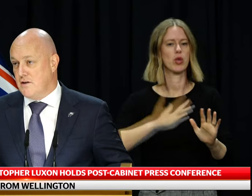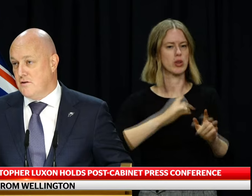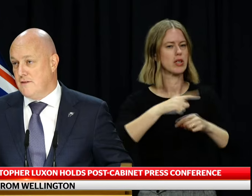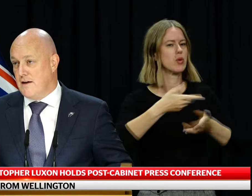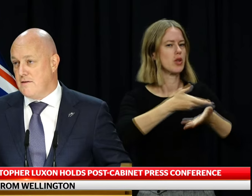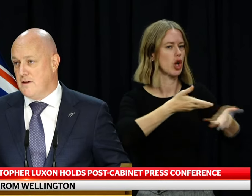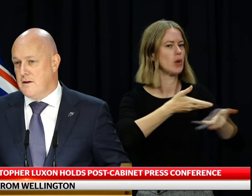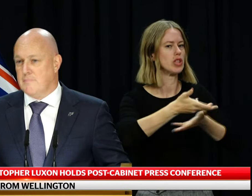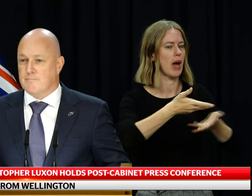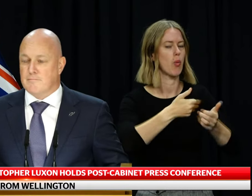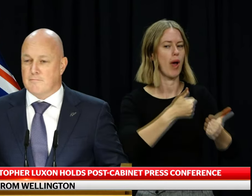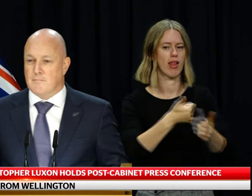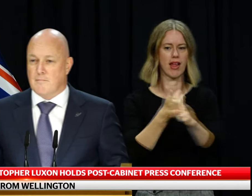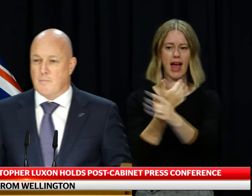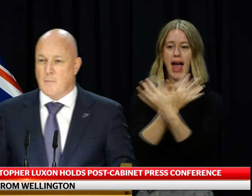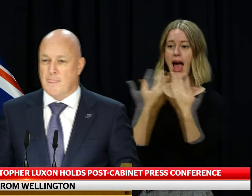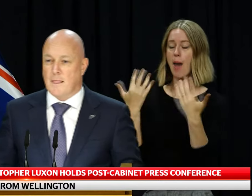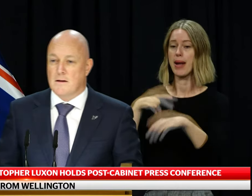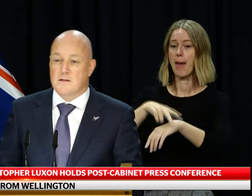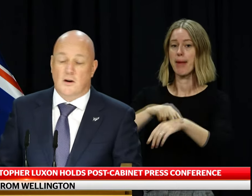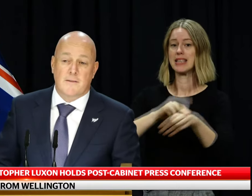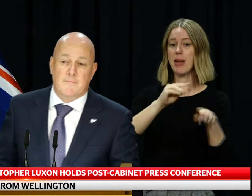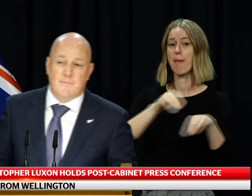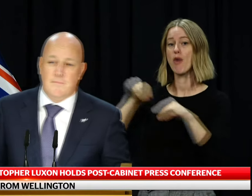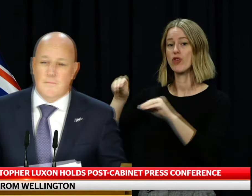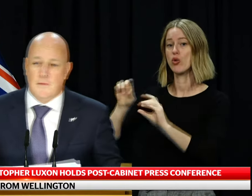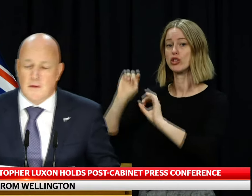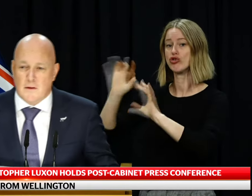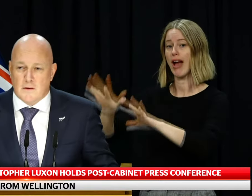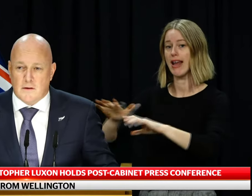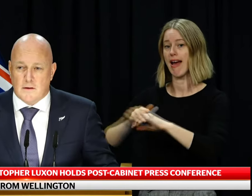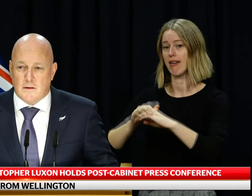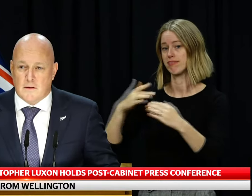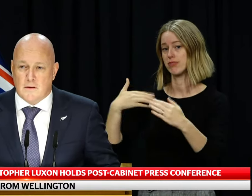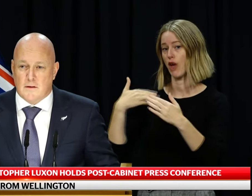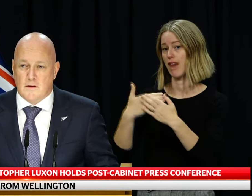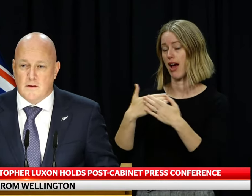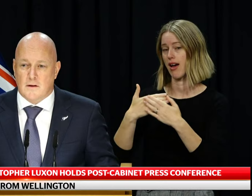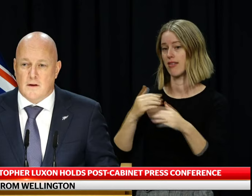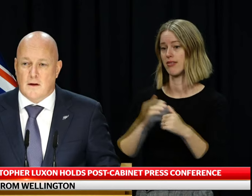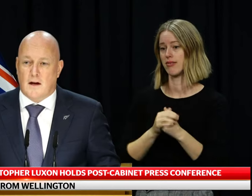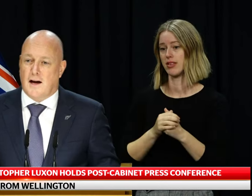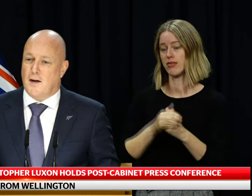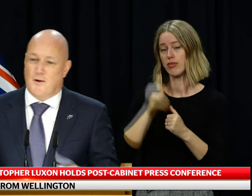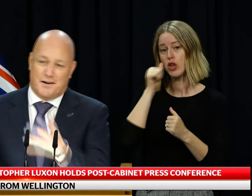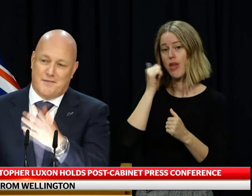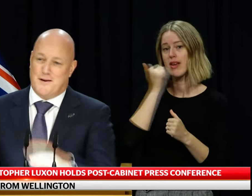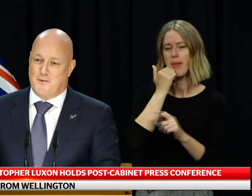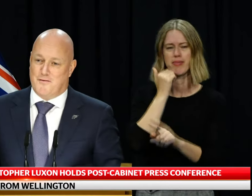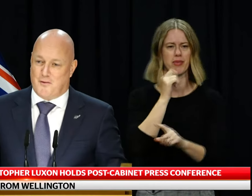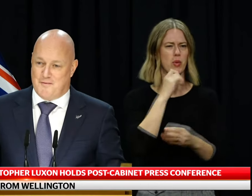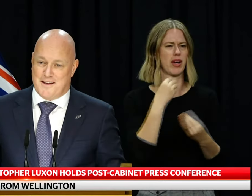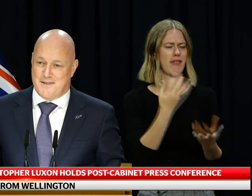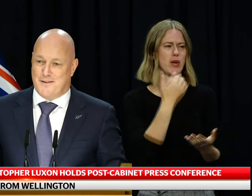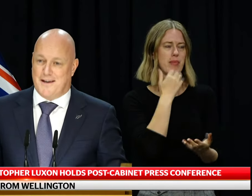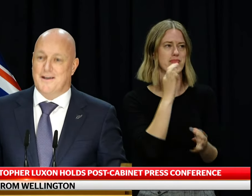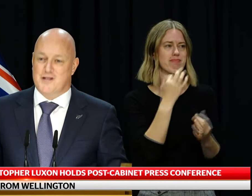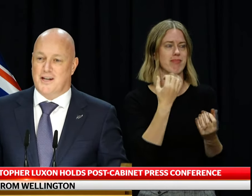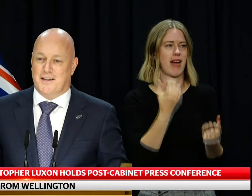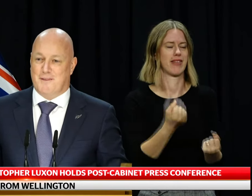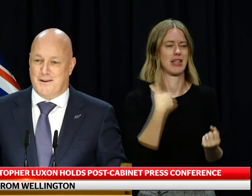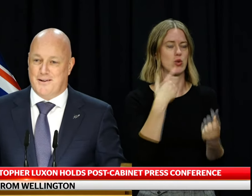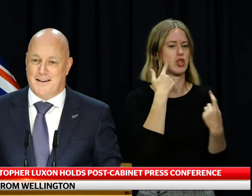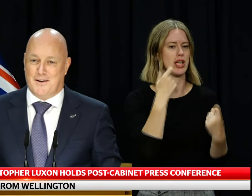to negotiate in good faith. How many police have skipped the ditch under your watch? Sorry? How many police have skipped the ditch under your watch? Do you know that number? I'm not going to give you a number off the top of my head